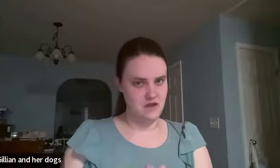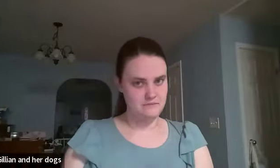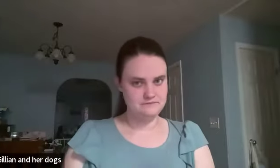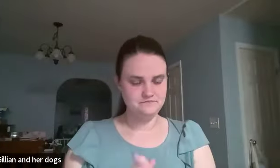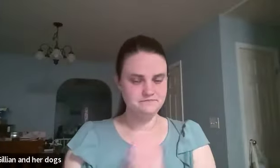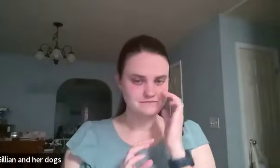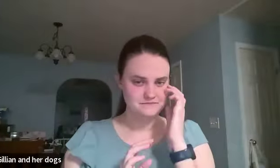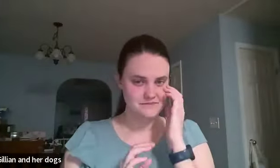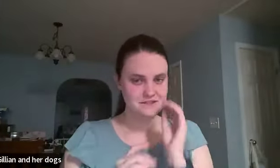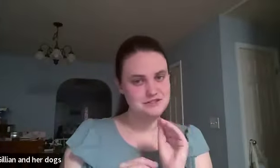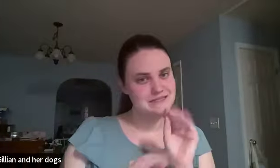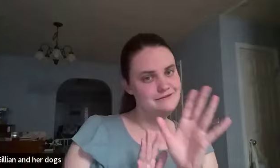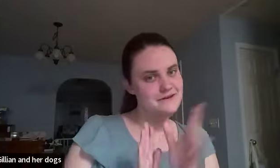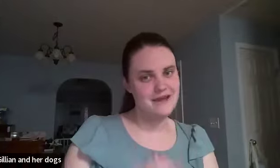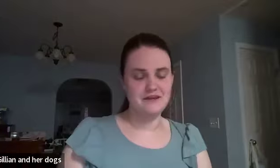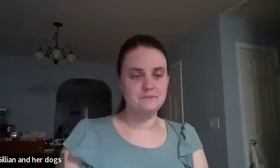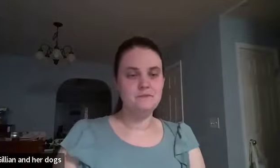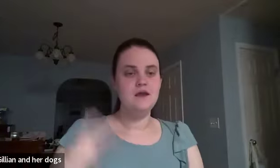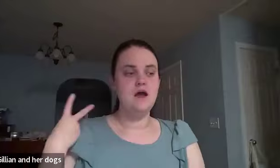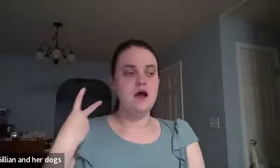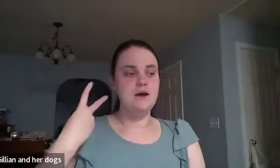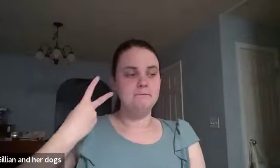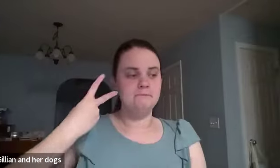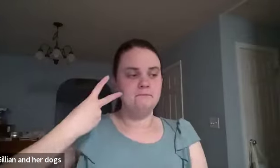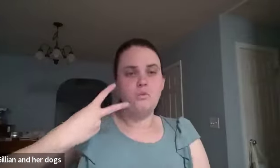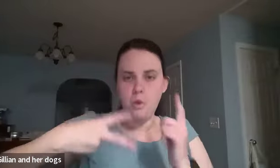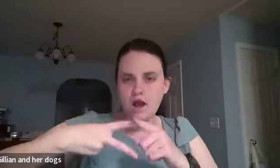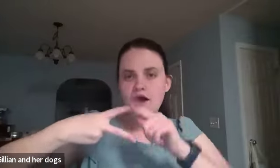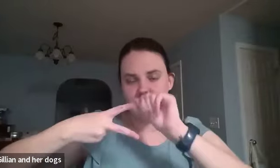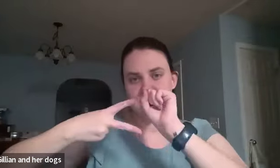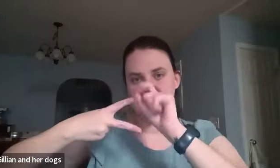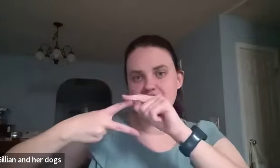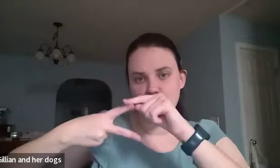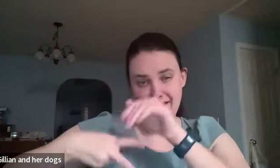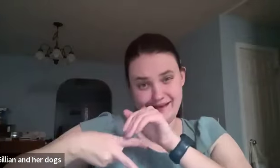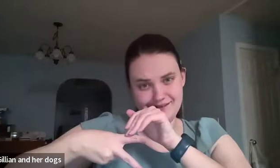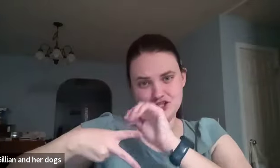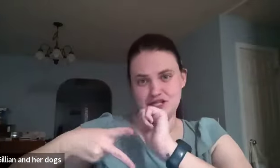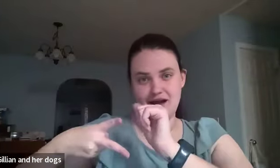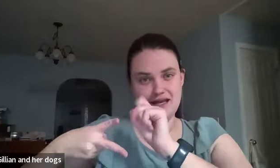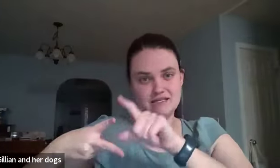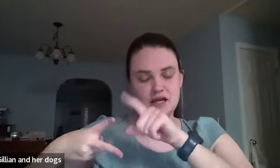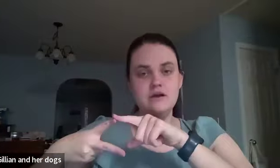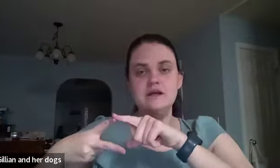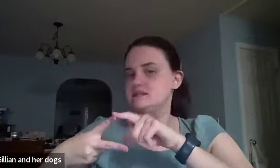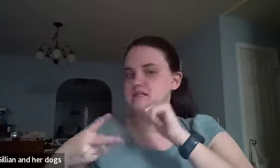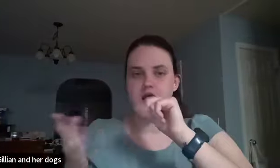that. So just a little fun fact there. Um, this is more English and not ASL, does